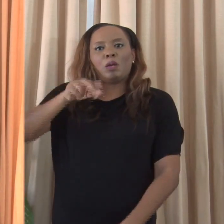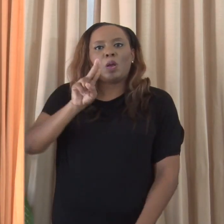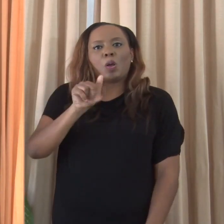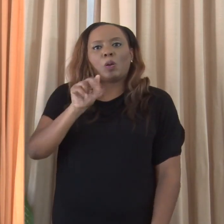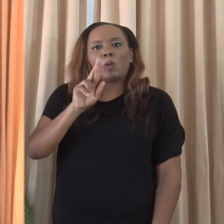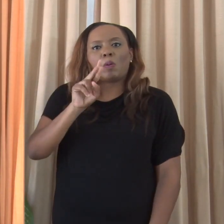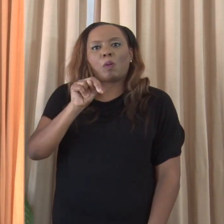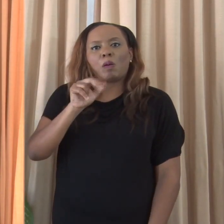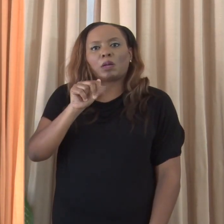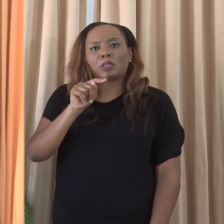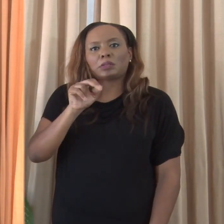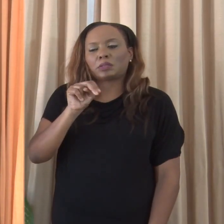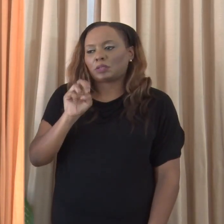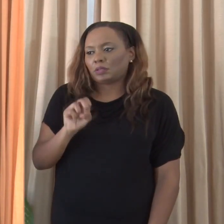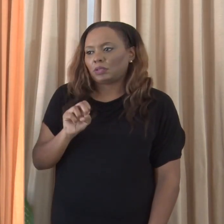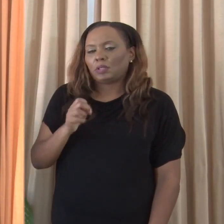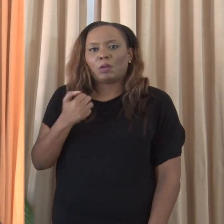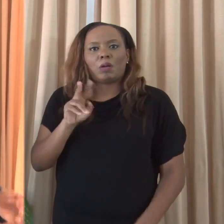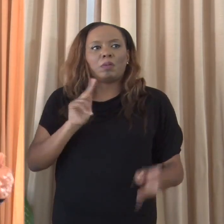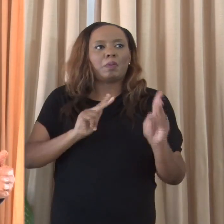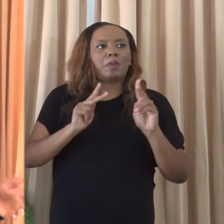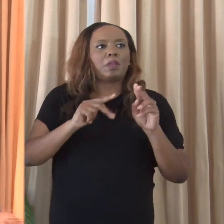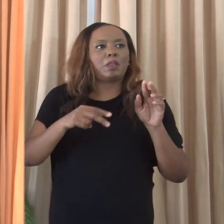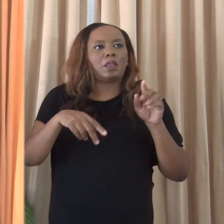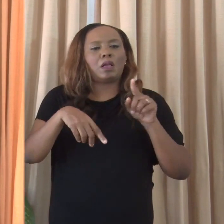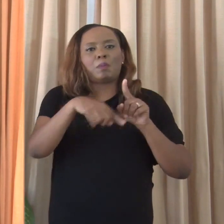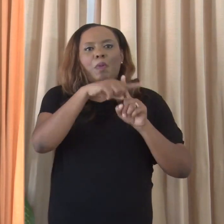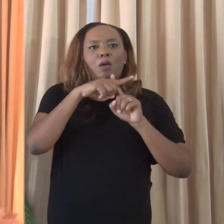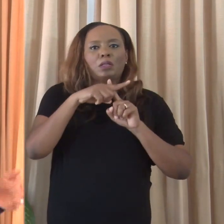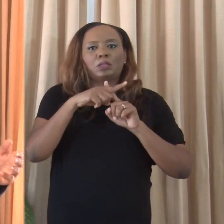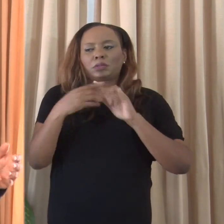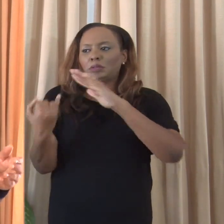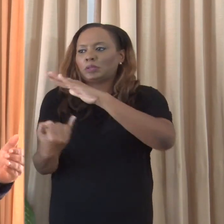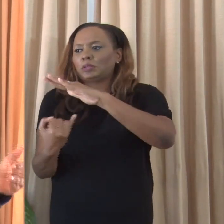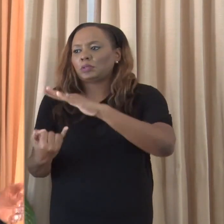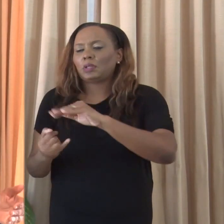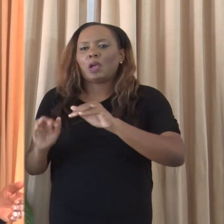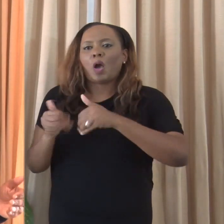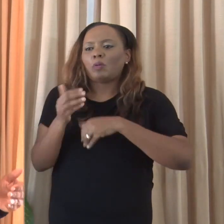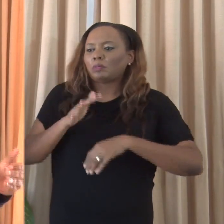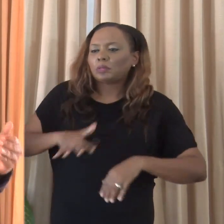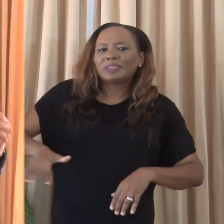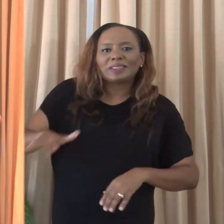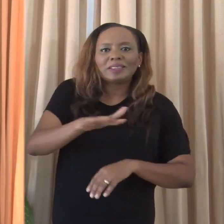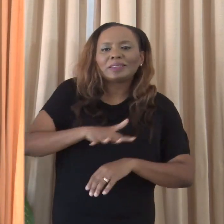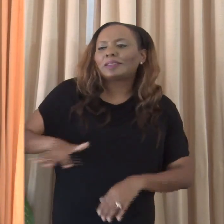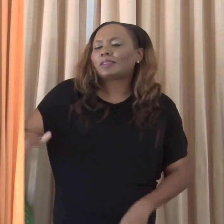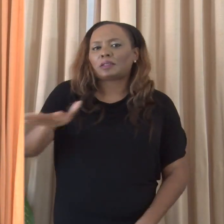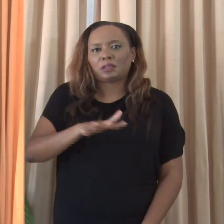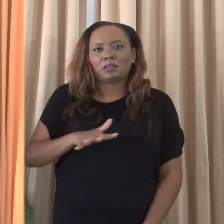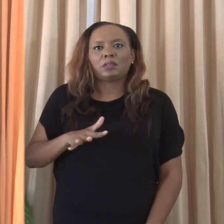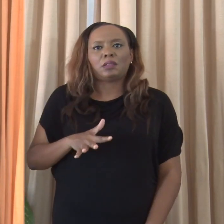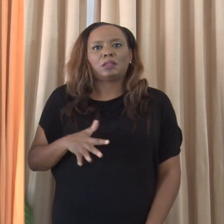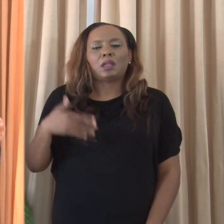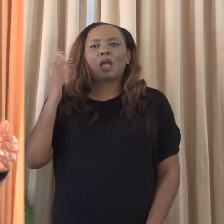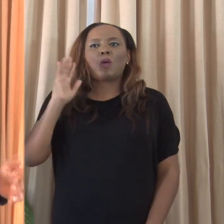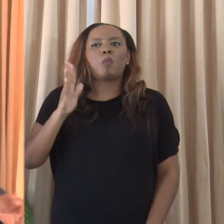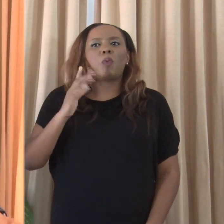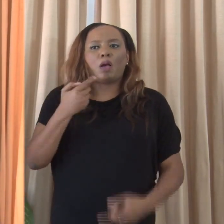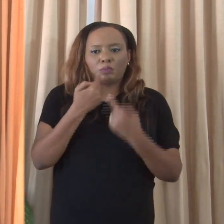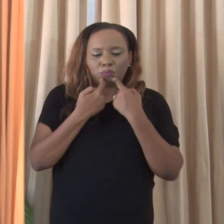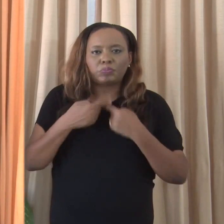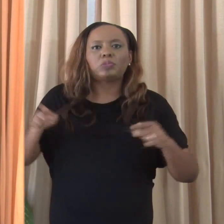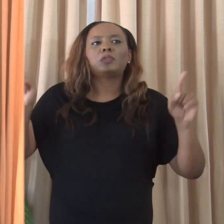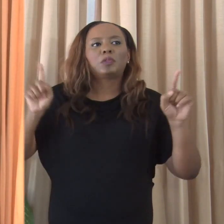been identified as being positive and had been located, so as to preserve your own safety, but actually also make sure that